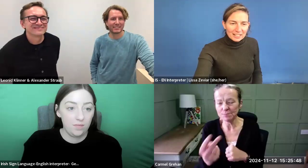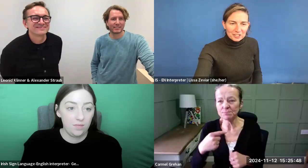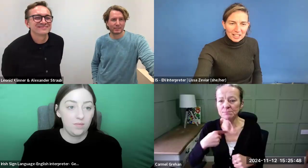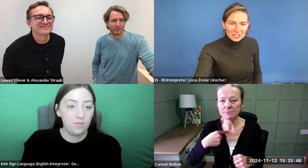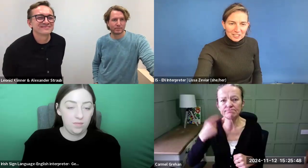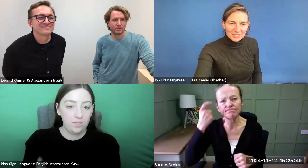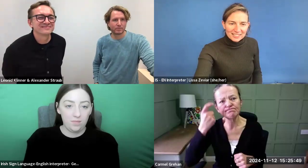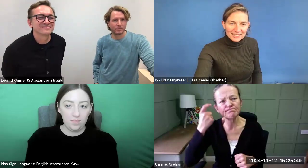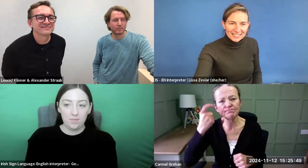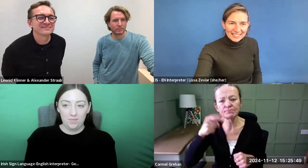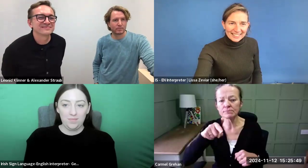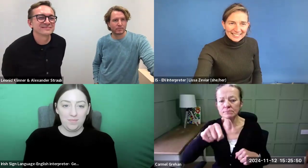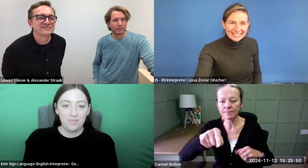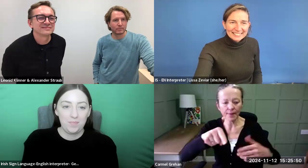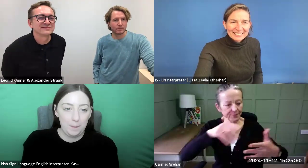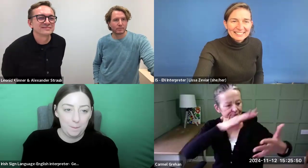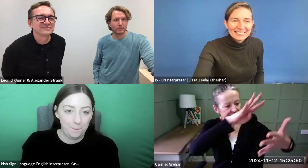I'll try an international.